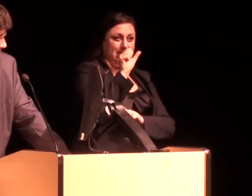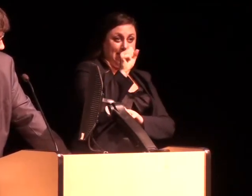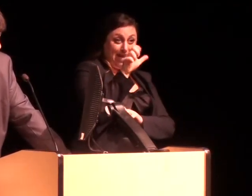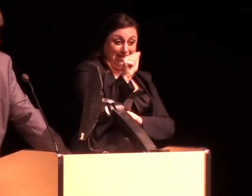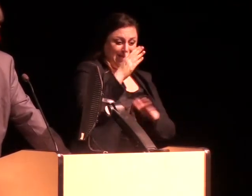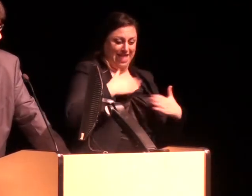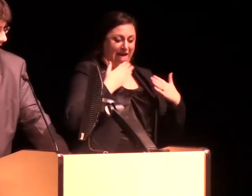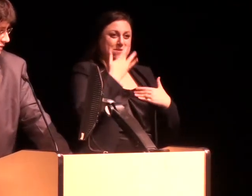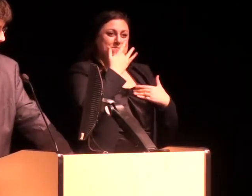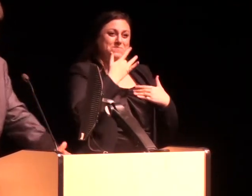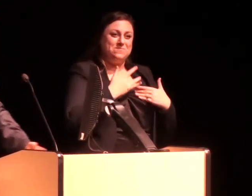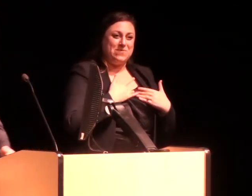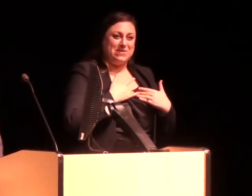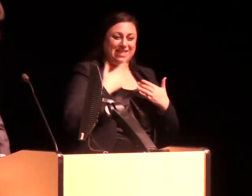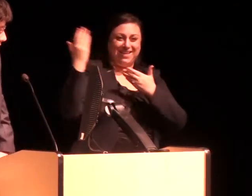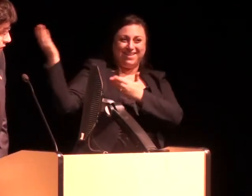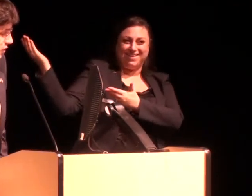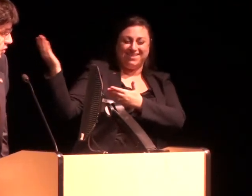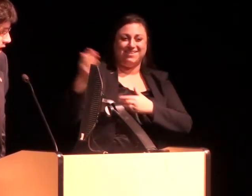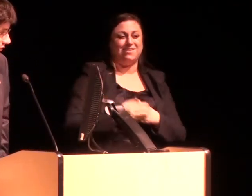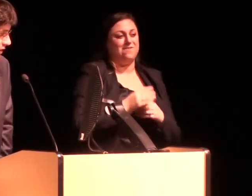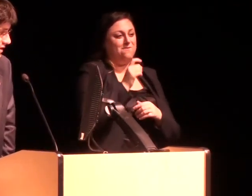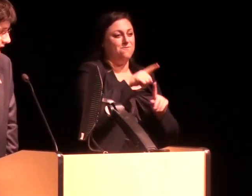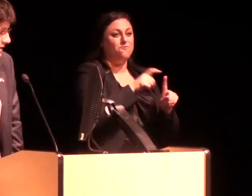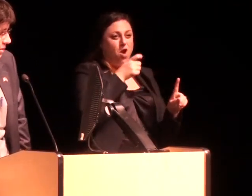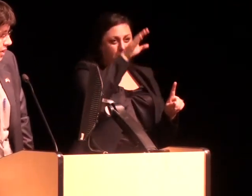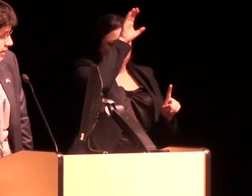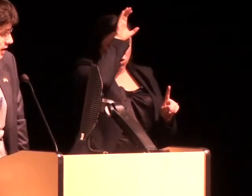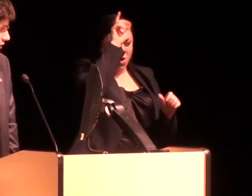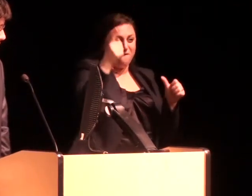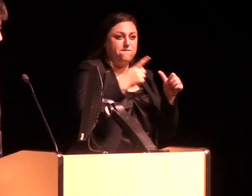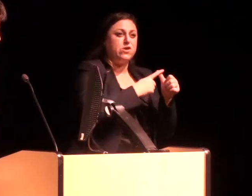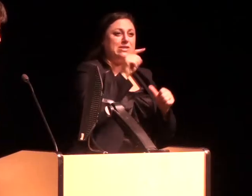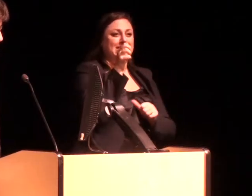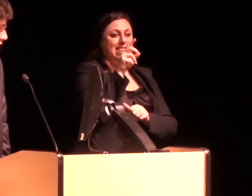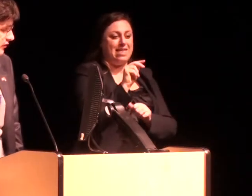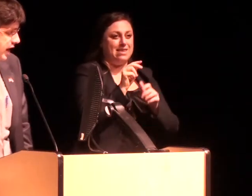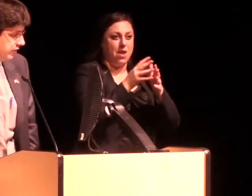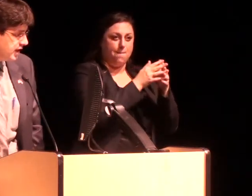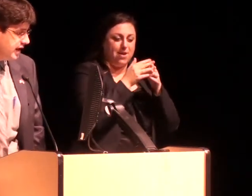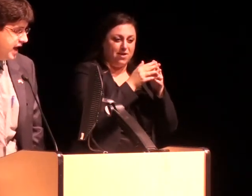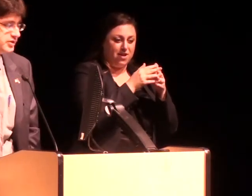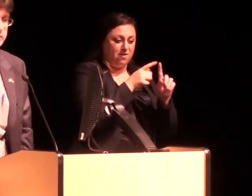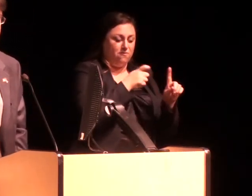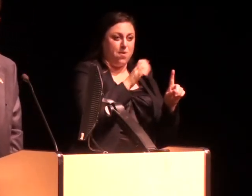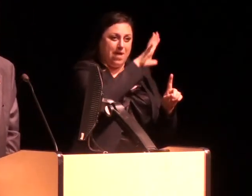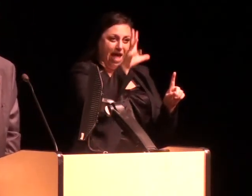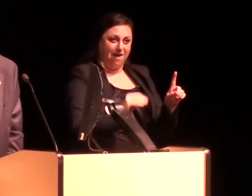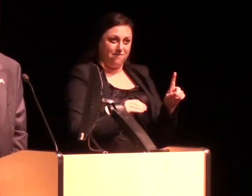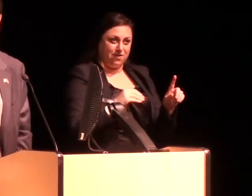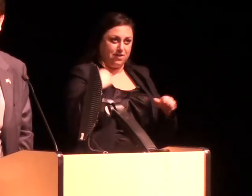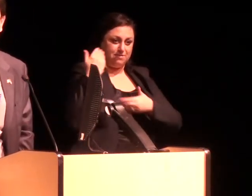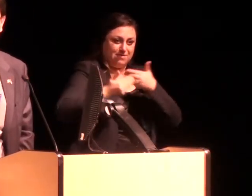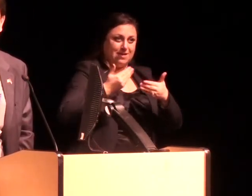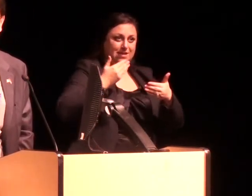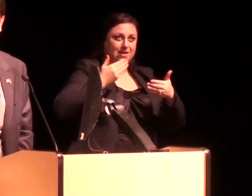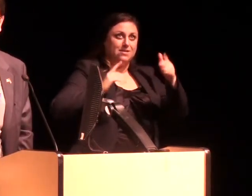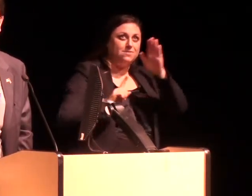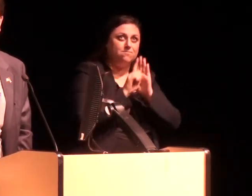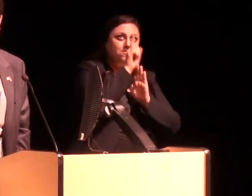happy birthday to Arnaldo Tamayo Mendez of Cuba, first Latin American and first person of African ancestry in space.